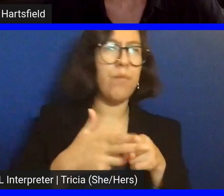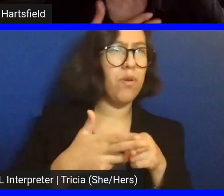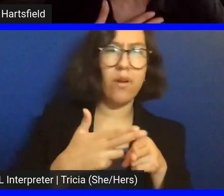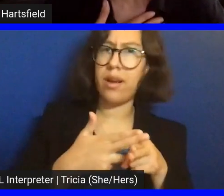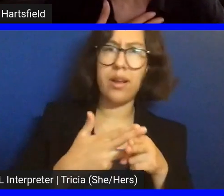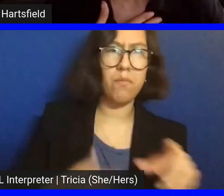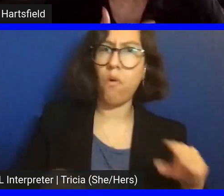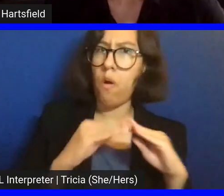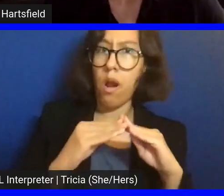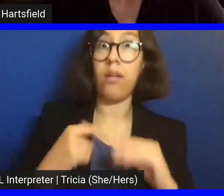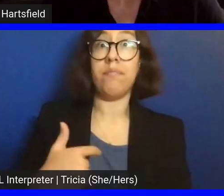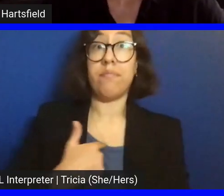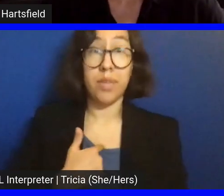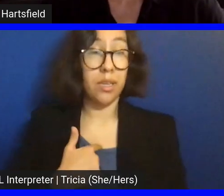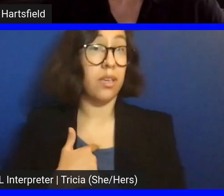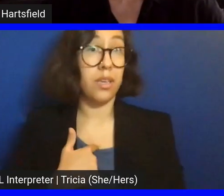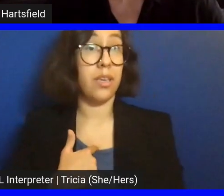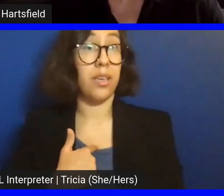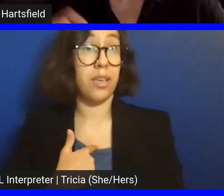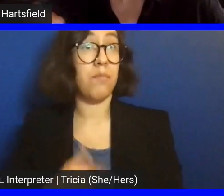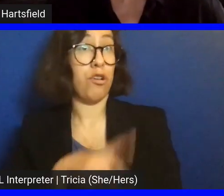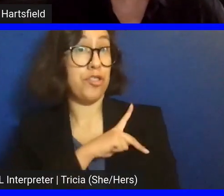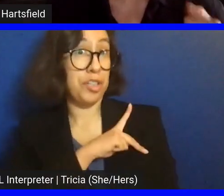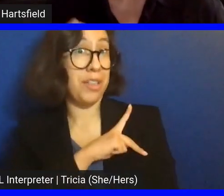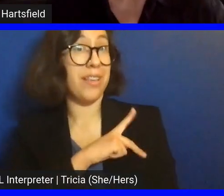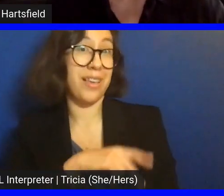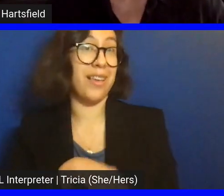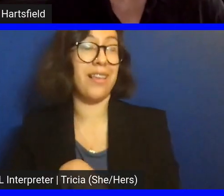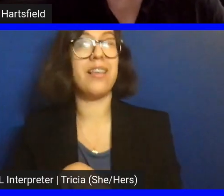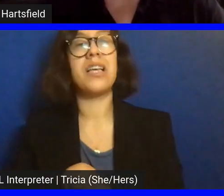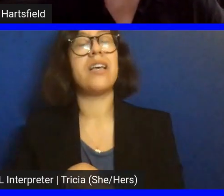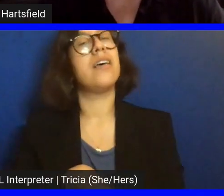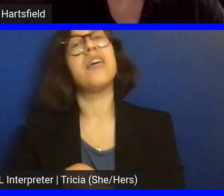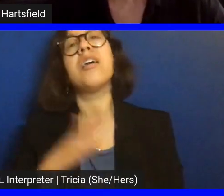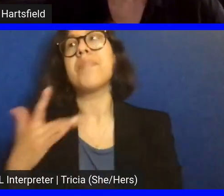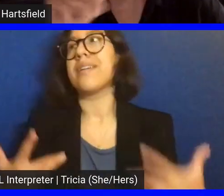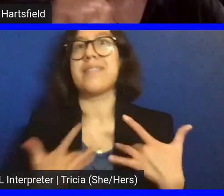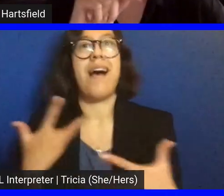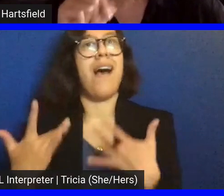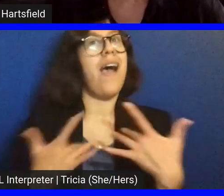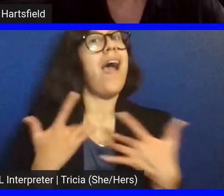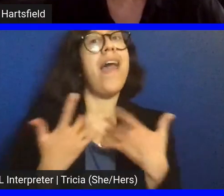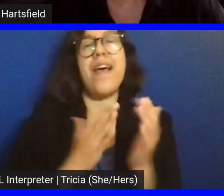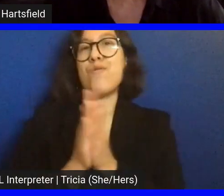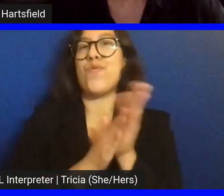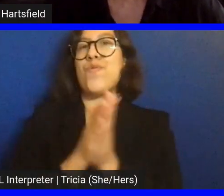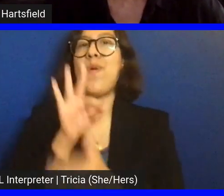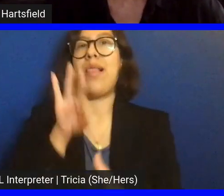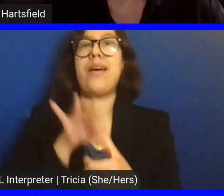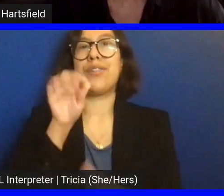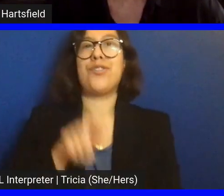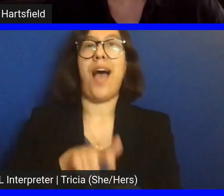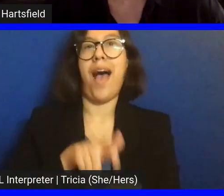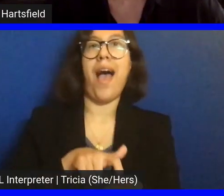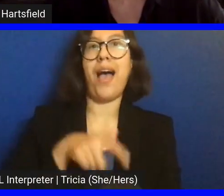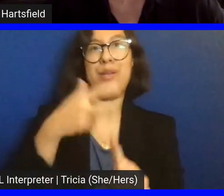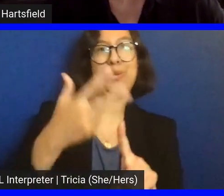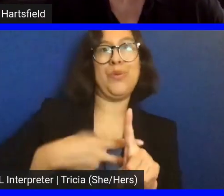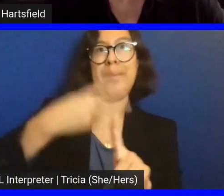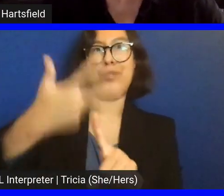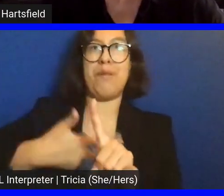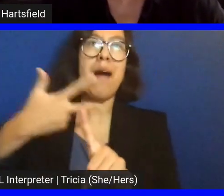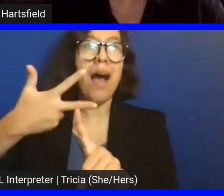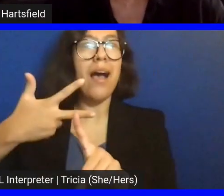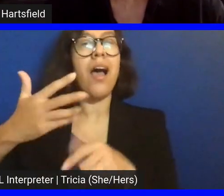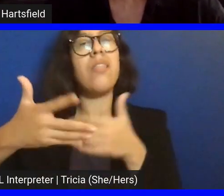because I, for one, have a habit of being, you know, very excited during election time in that 2-3 month span,